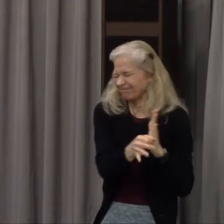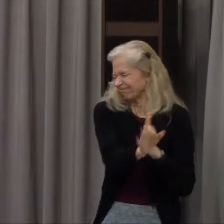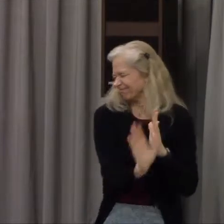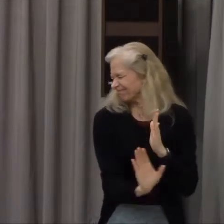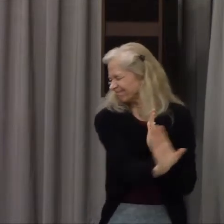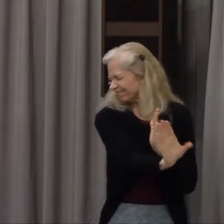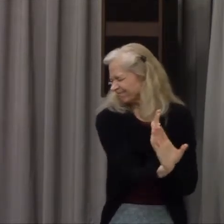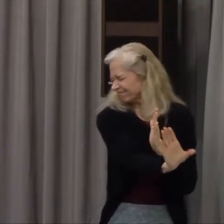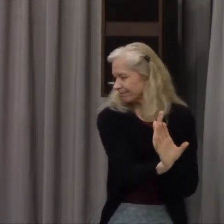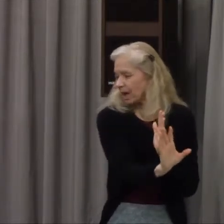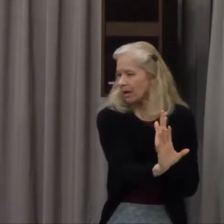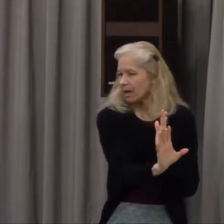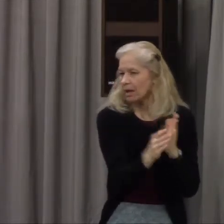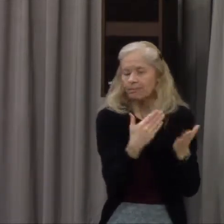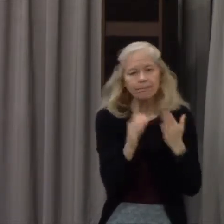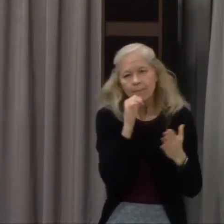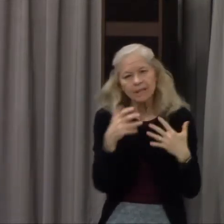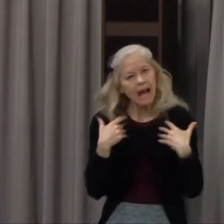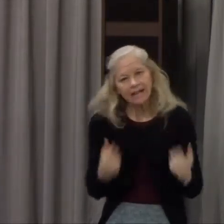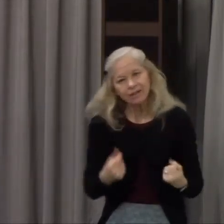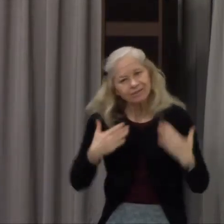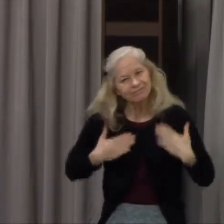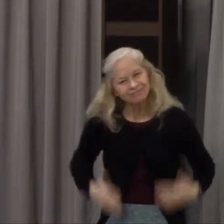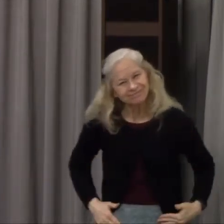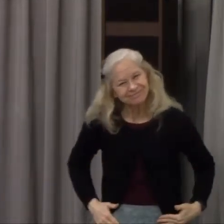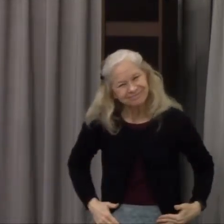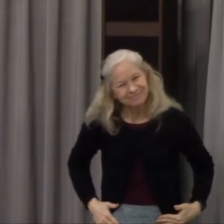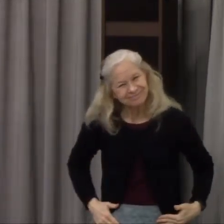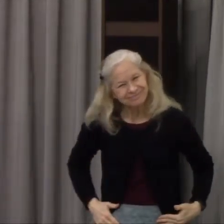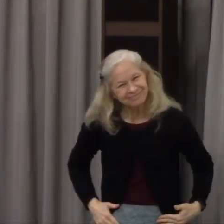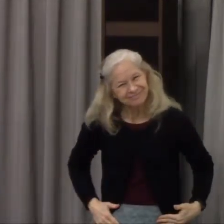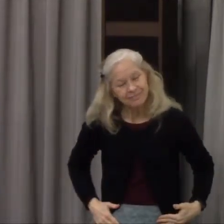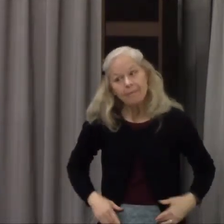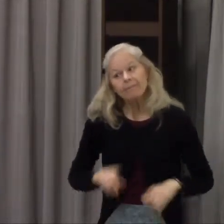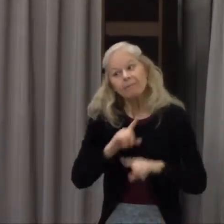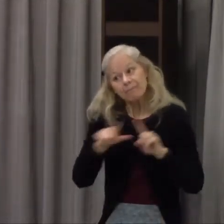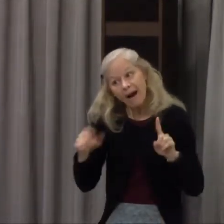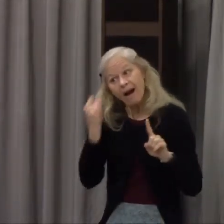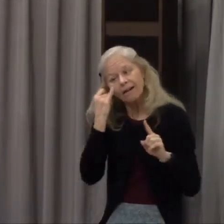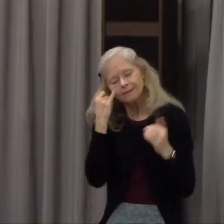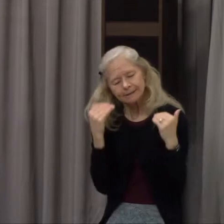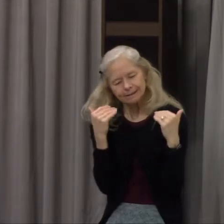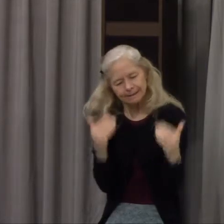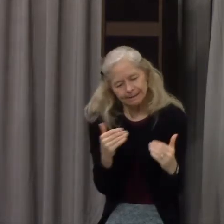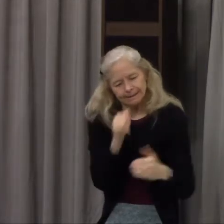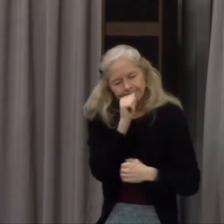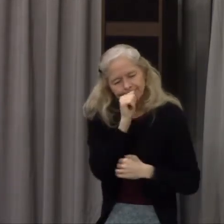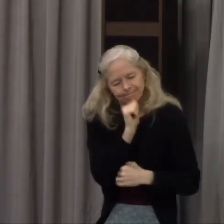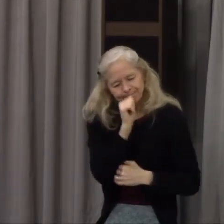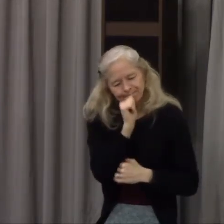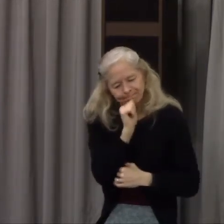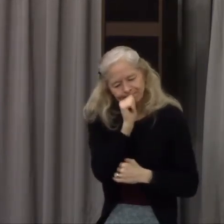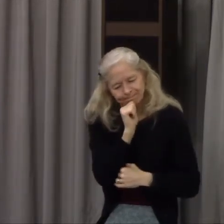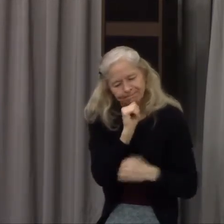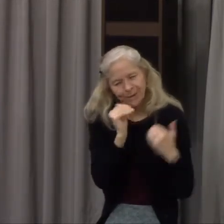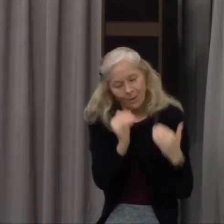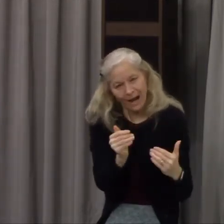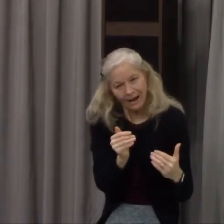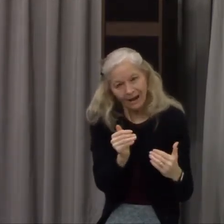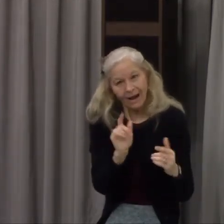sorrows. More piercing. And this time, it's not just going to be how you feel inside. It's